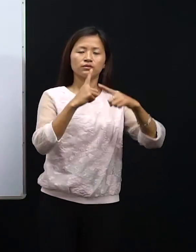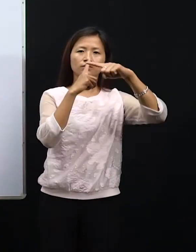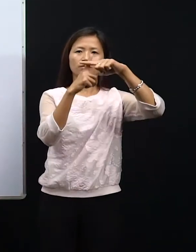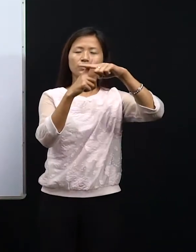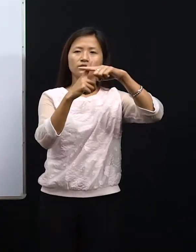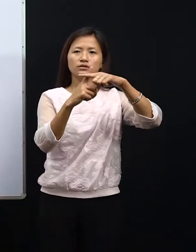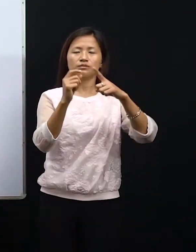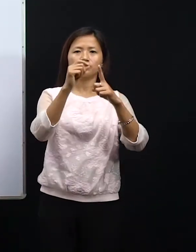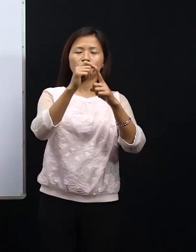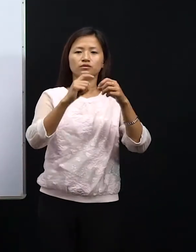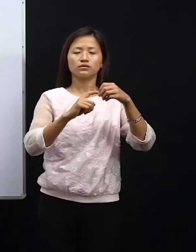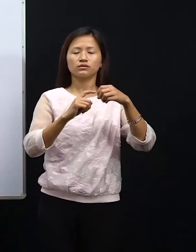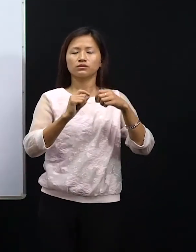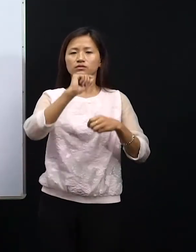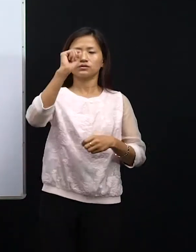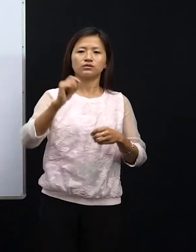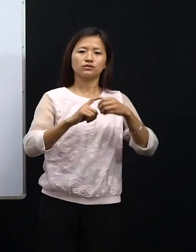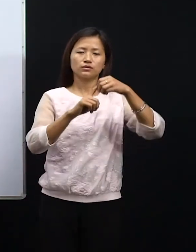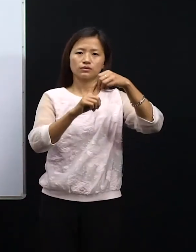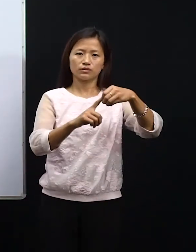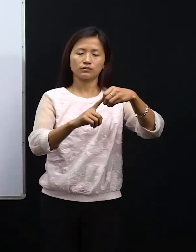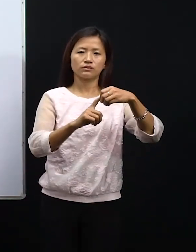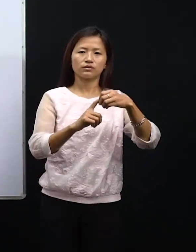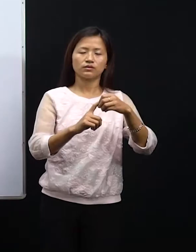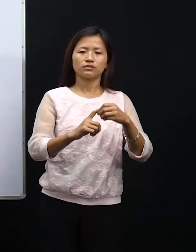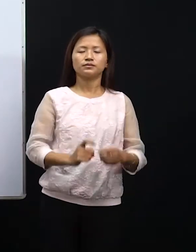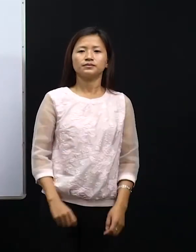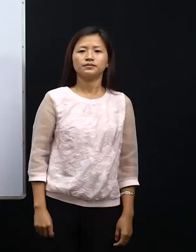pq square. Two terms, so it is a binomial.